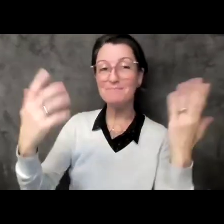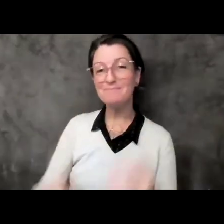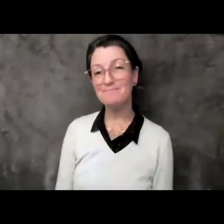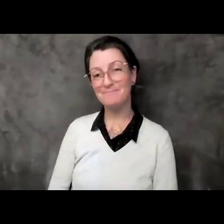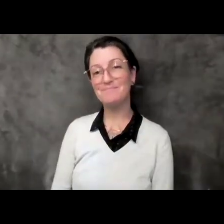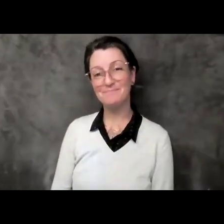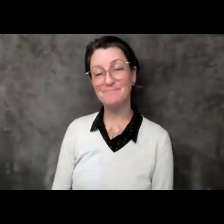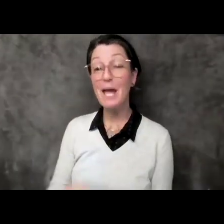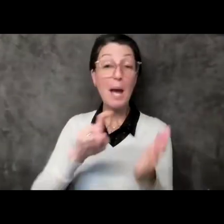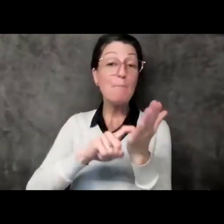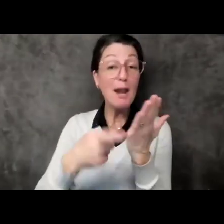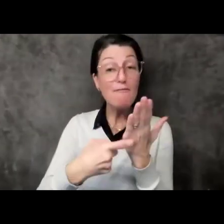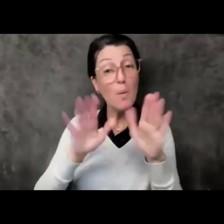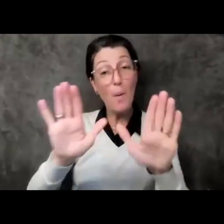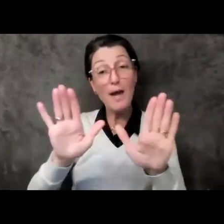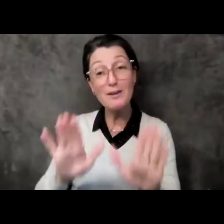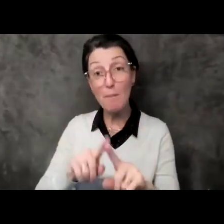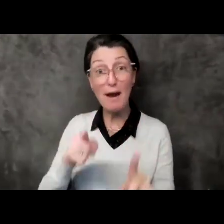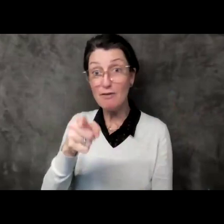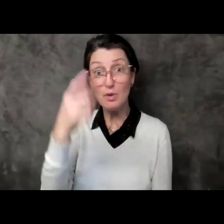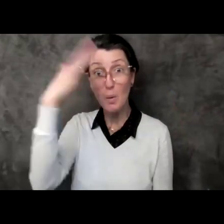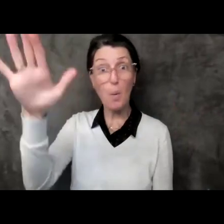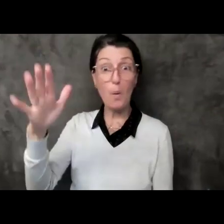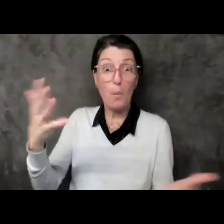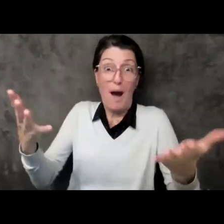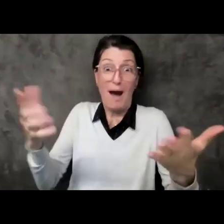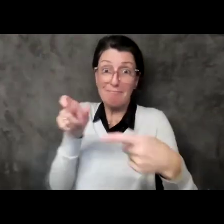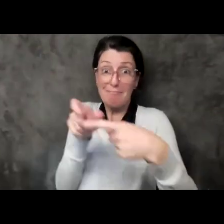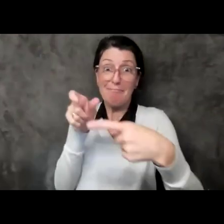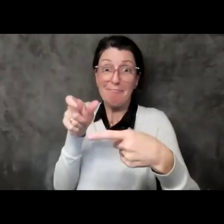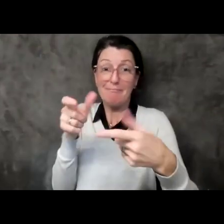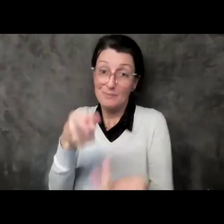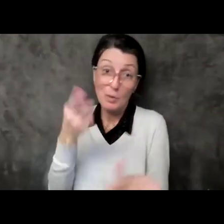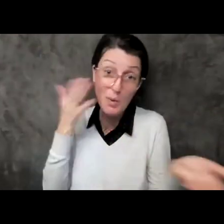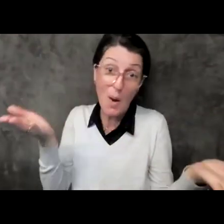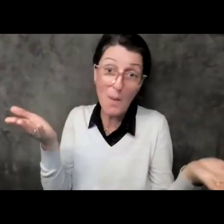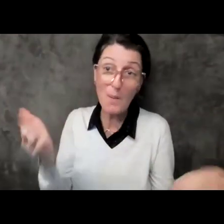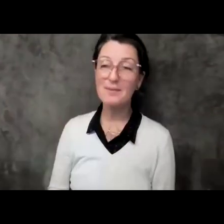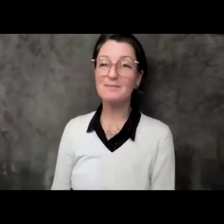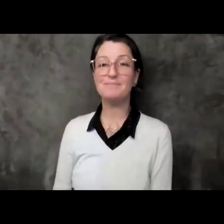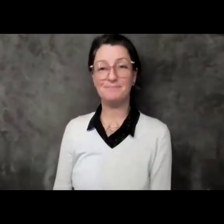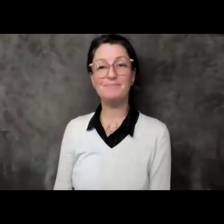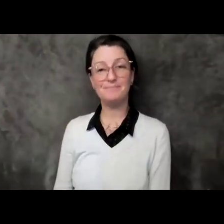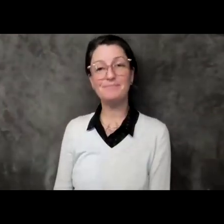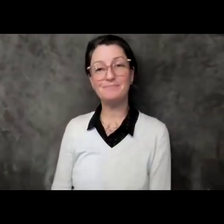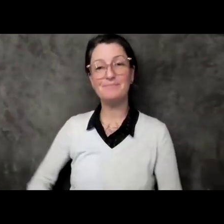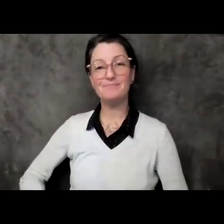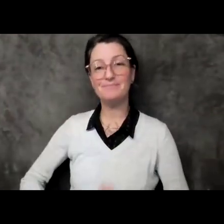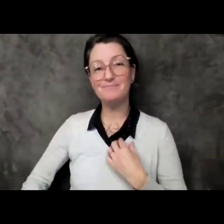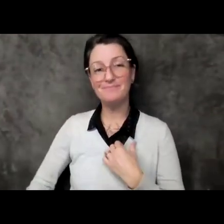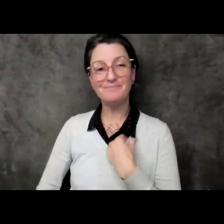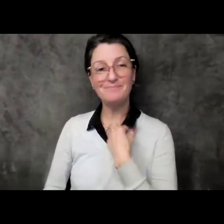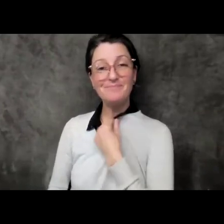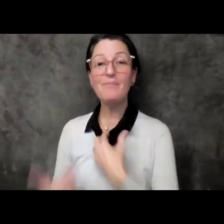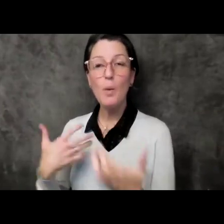metaphors are wonderful, but if you don't know what they are, you don't know what they are. So okay, I'm going to